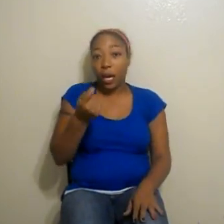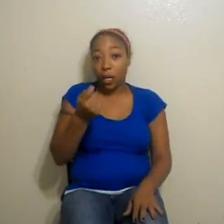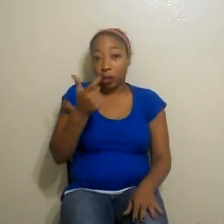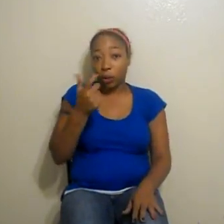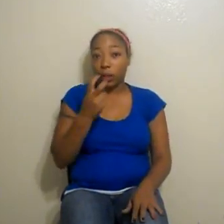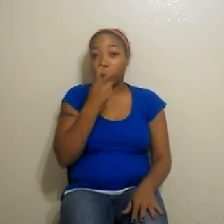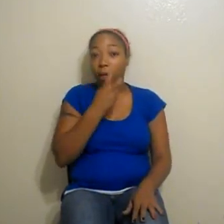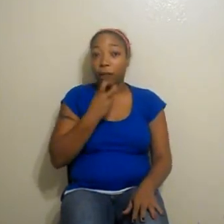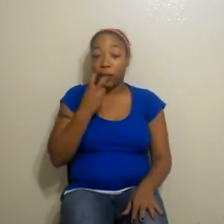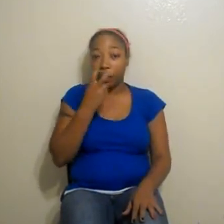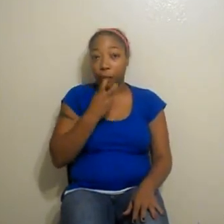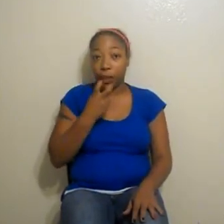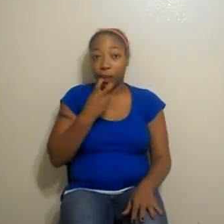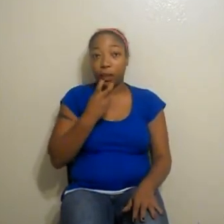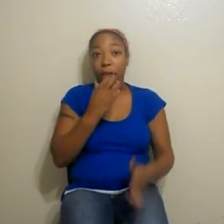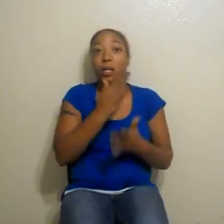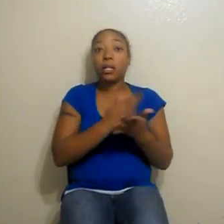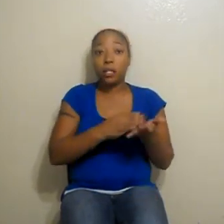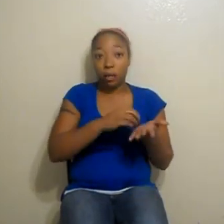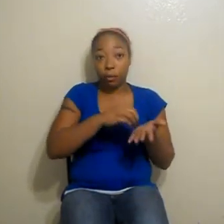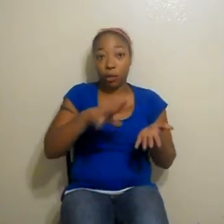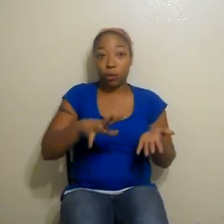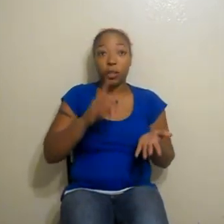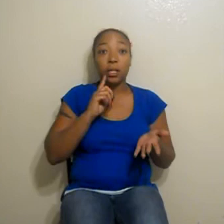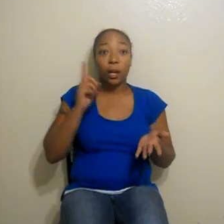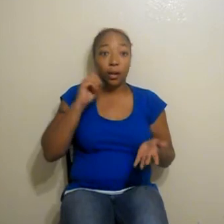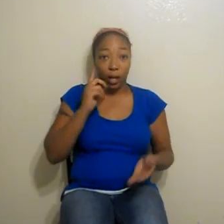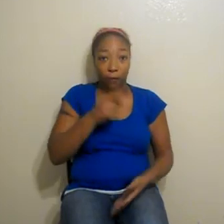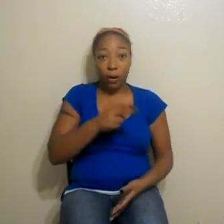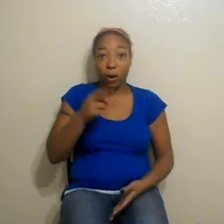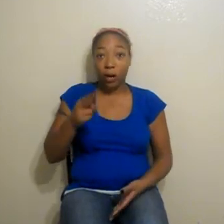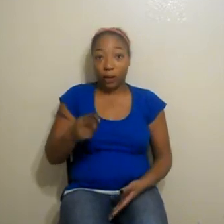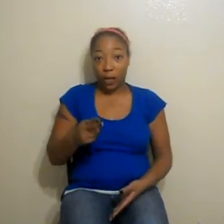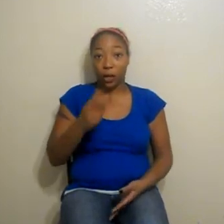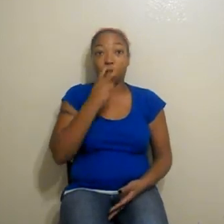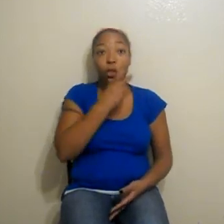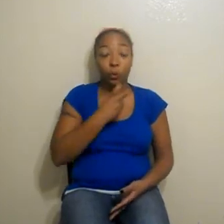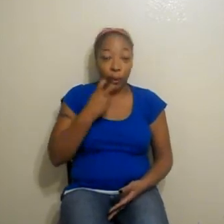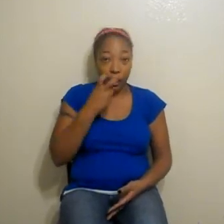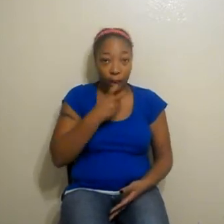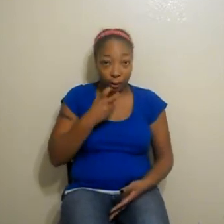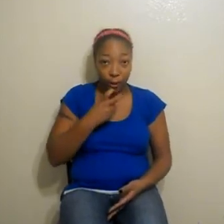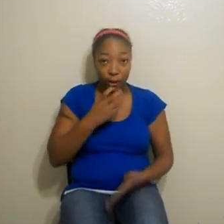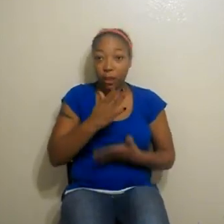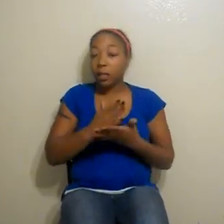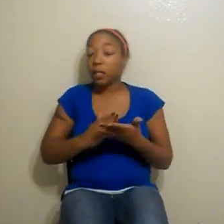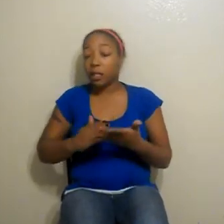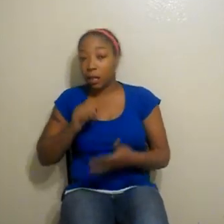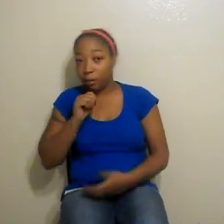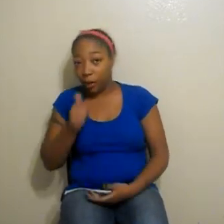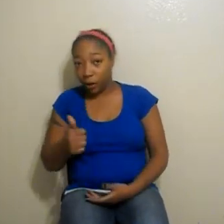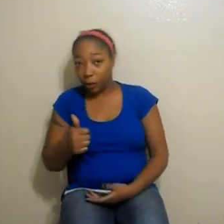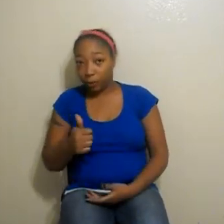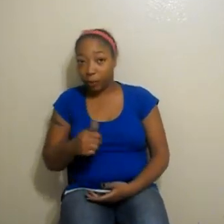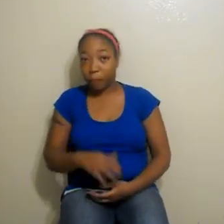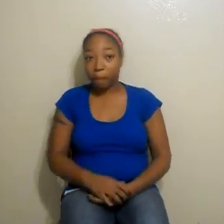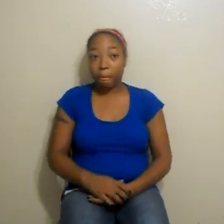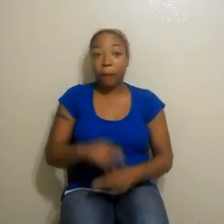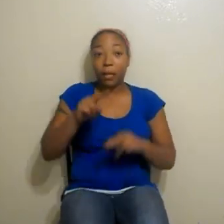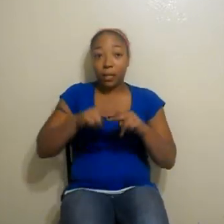do a little bit of lip reading. Some students that are deaf and hard of hearing do read lips, some don't. Sitting